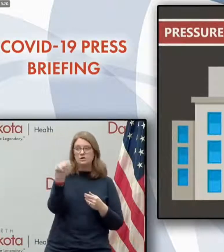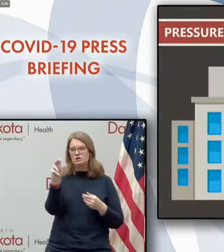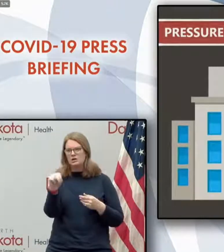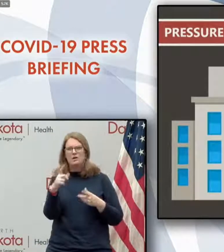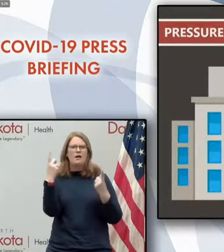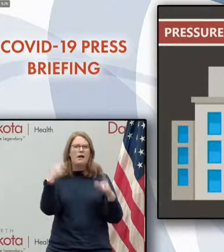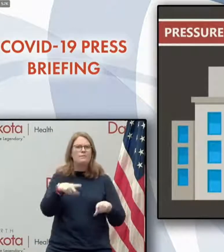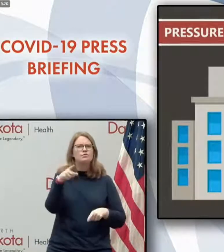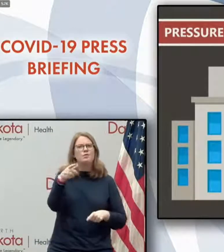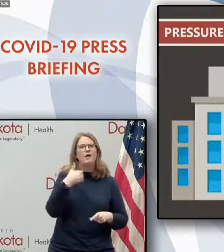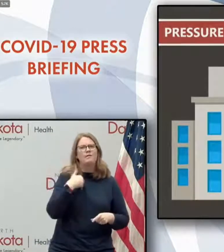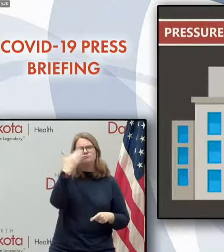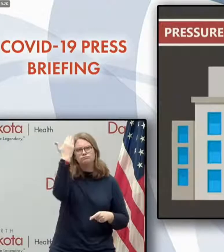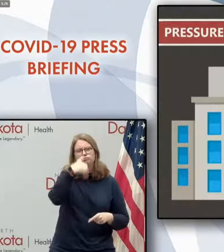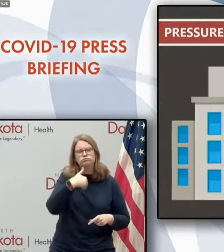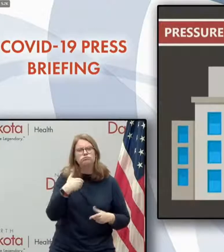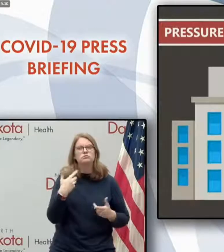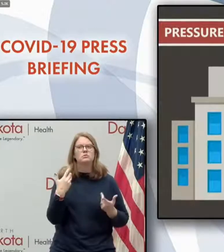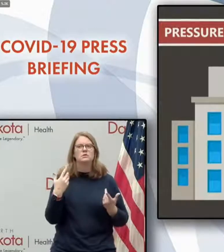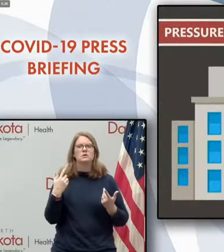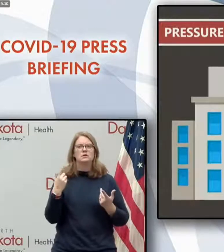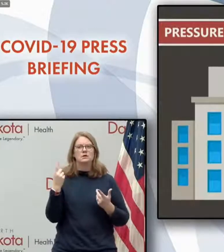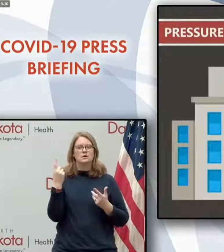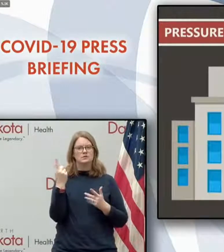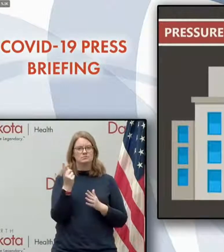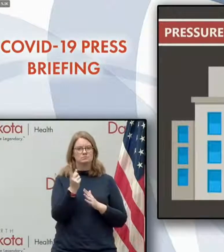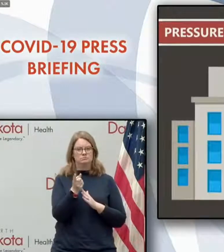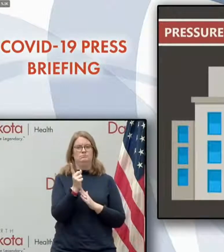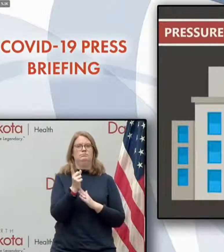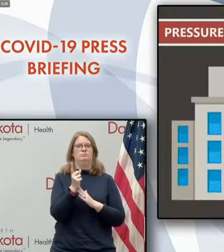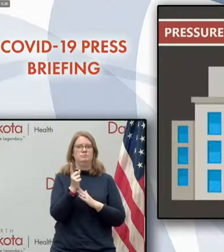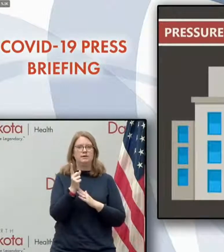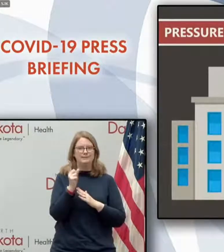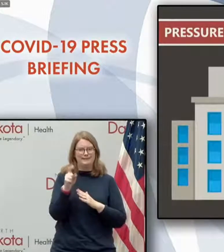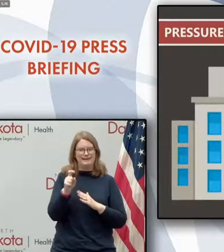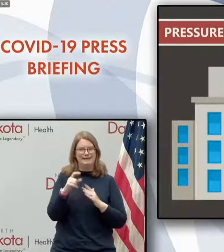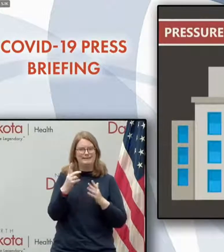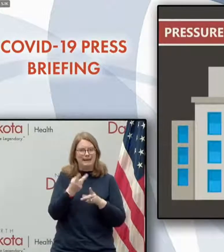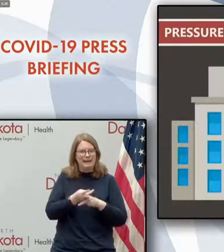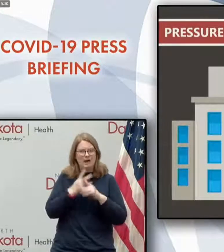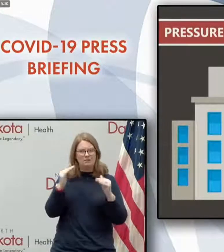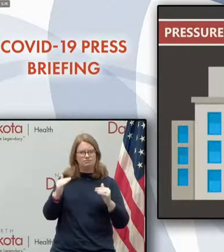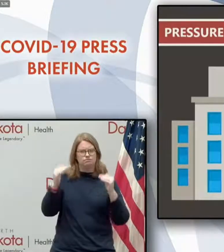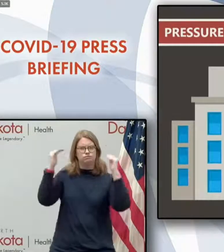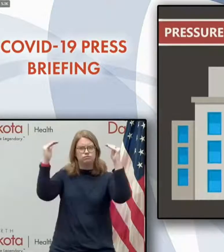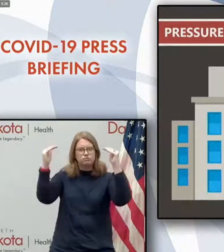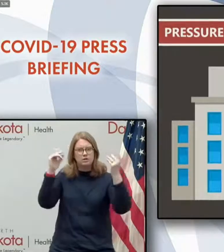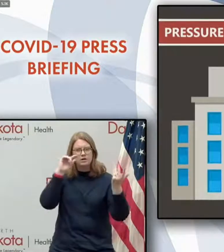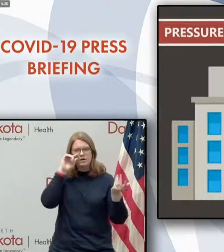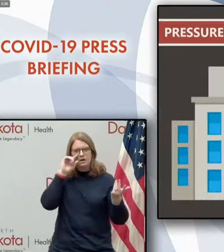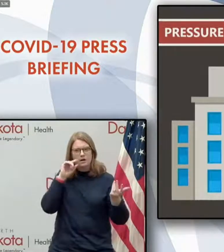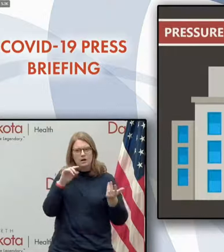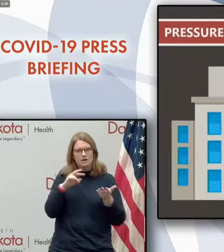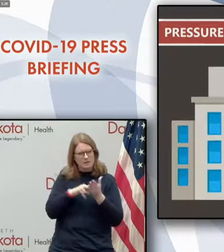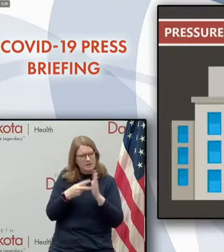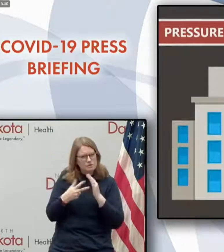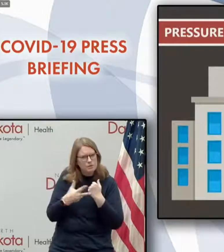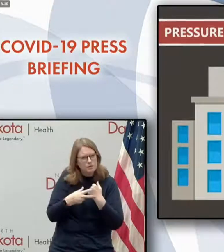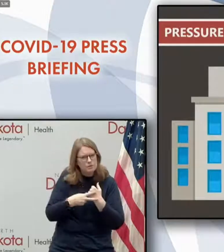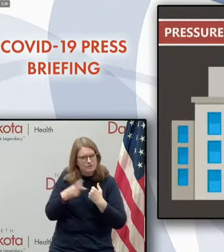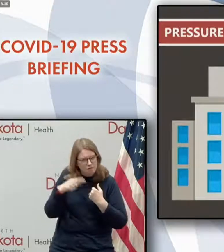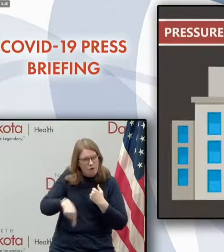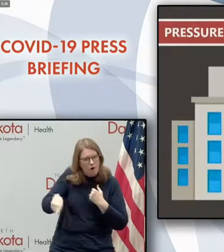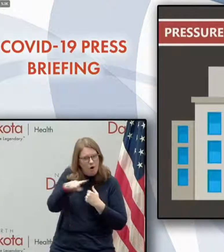stroke or have some unexpected need for a high level of care, you're preserving that for everybody and possibly even